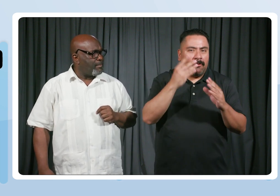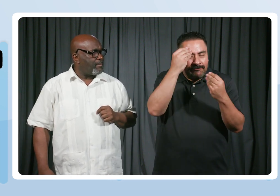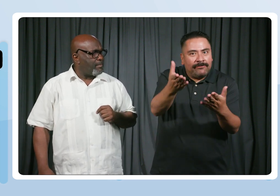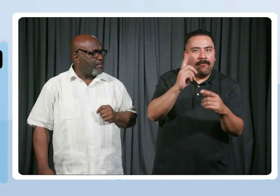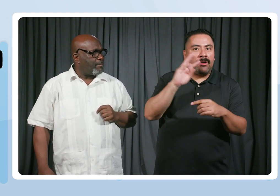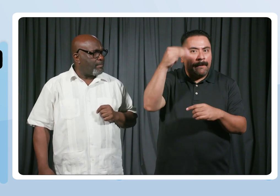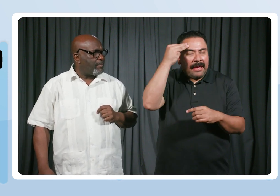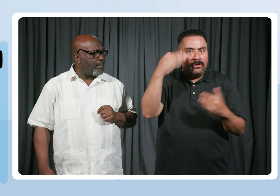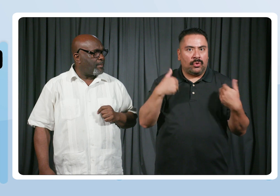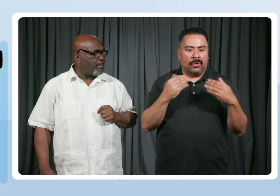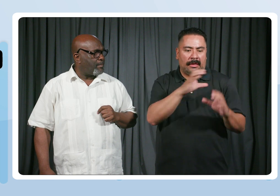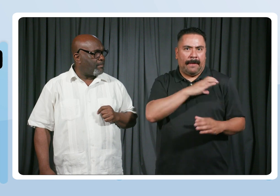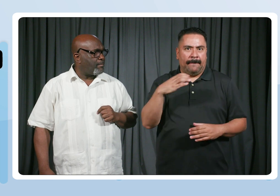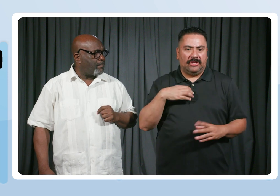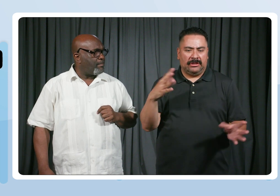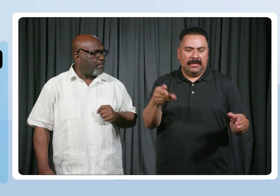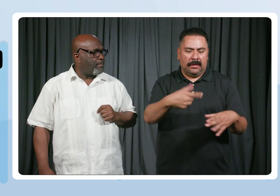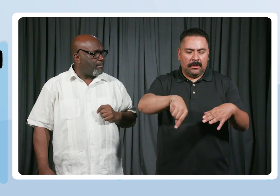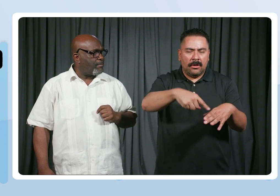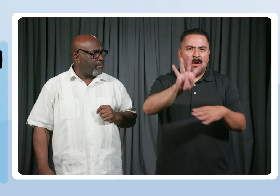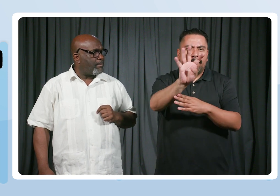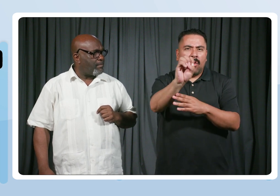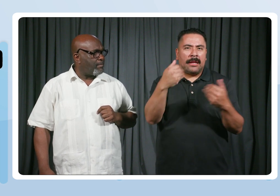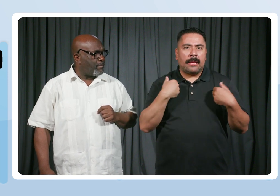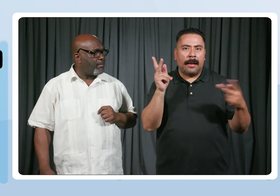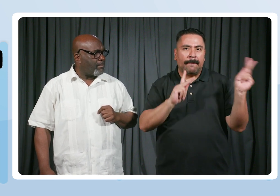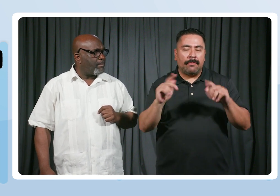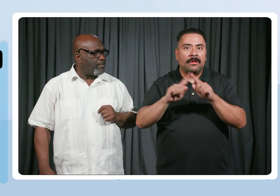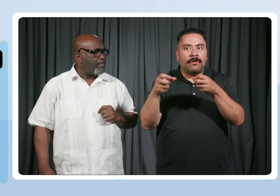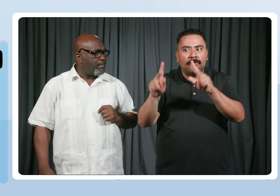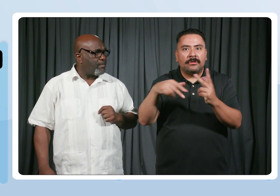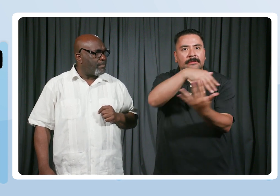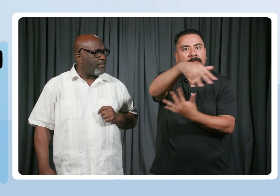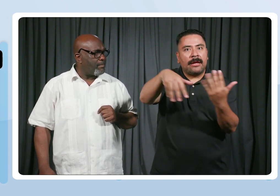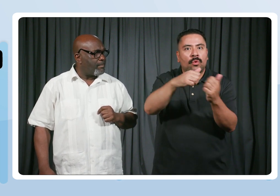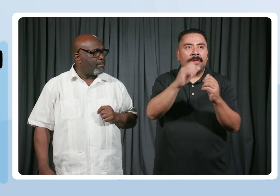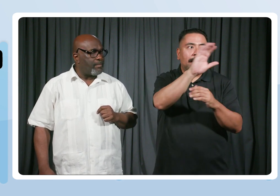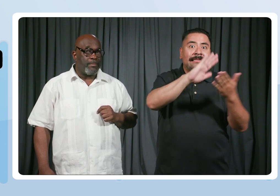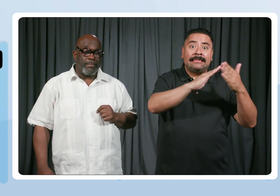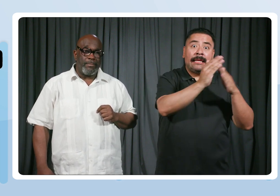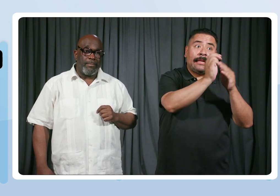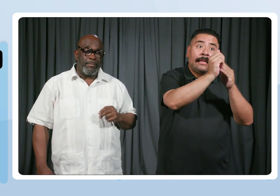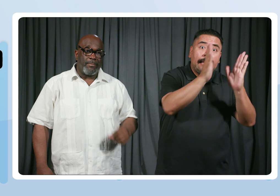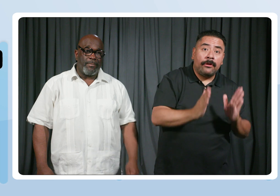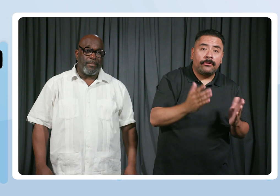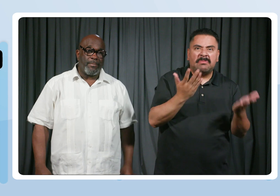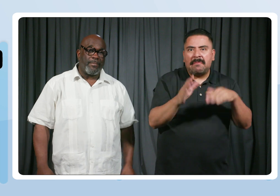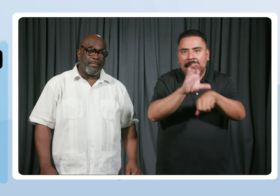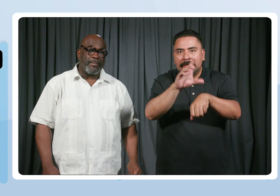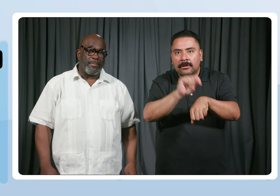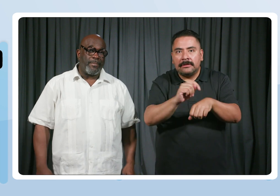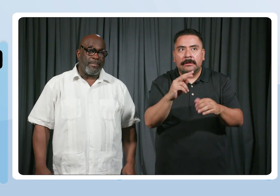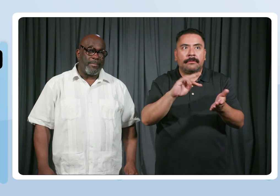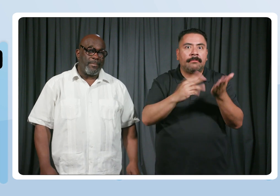is a group of 40 young people, and we have different opportunities where they're interacting with city leaders, whether it's a consultancy, so a department's